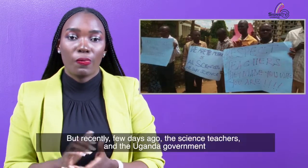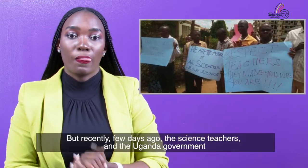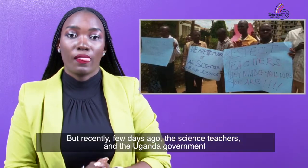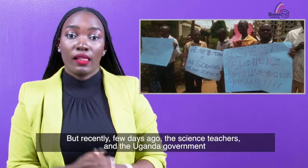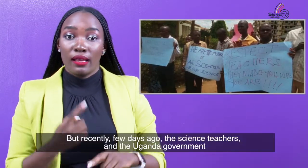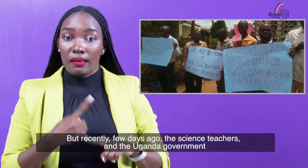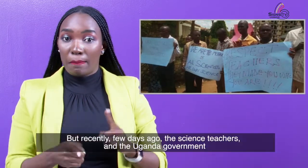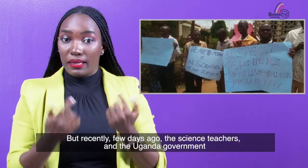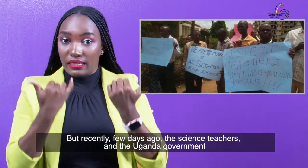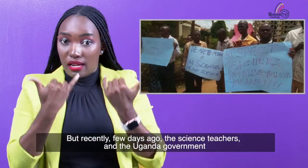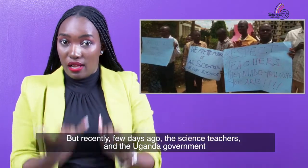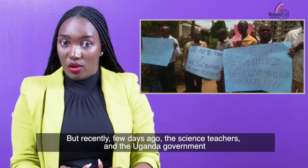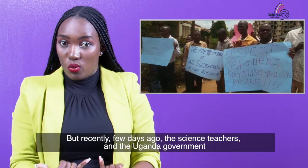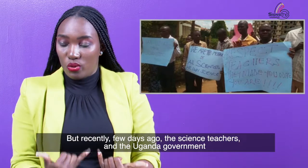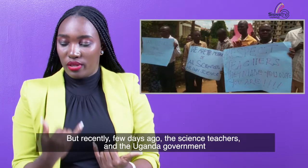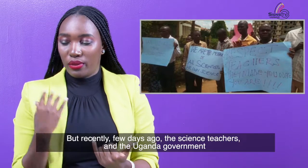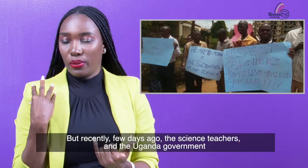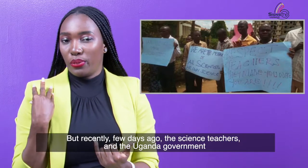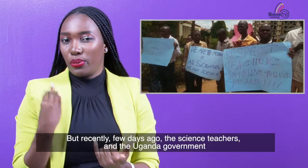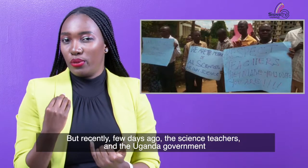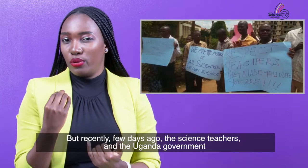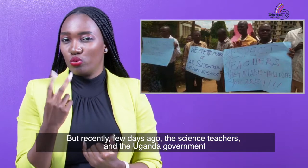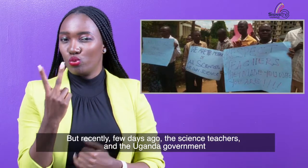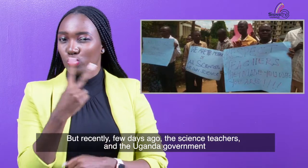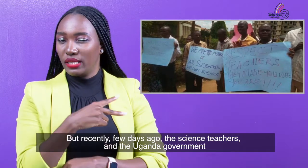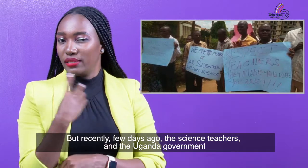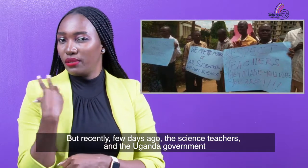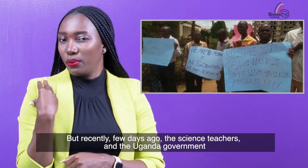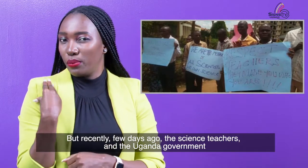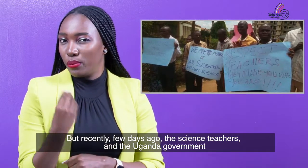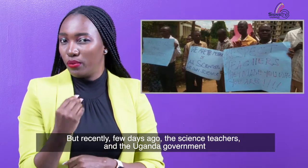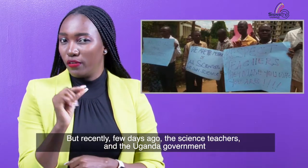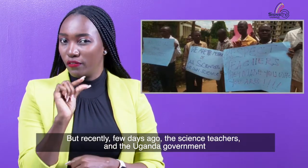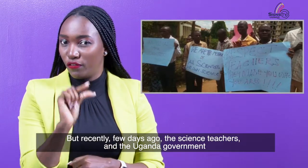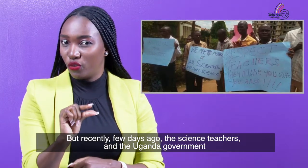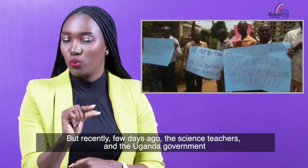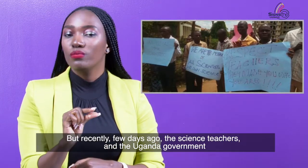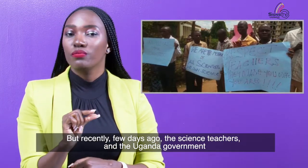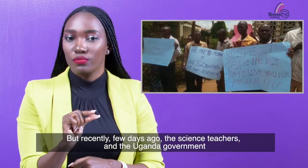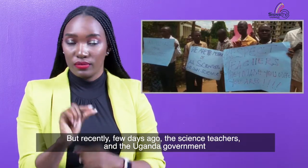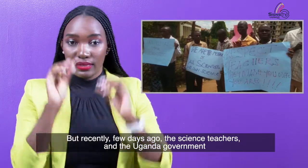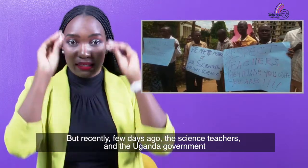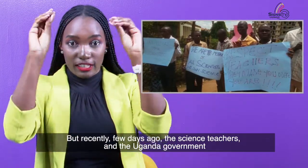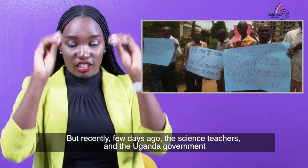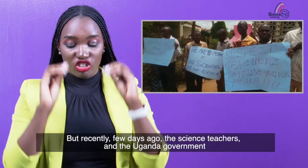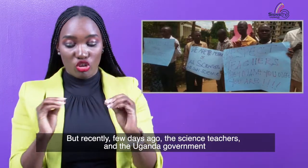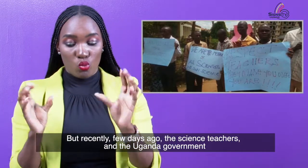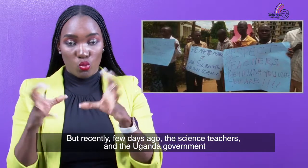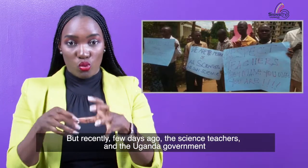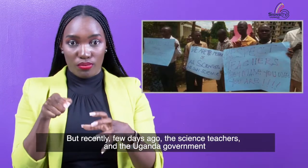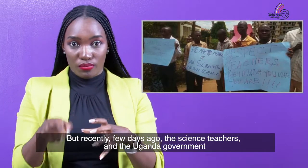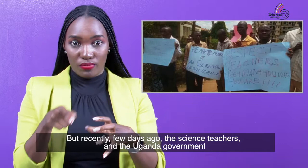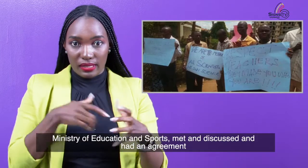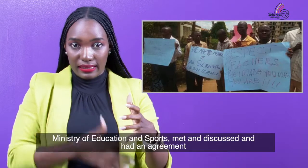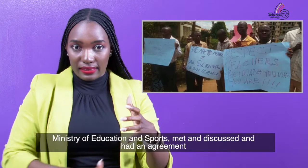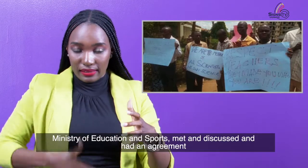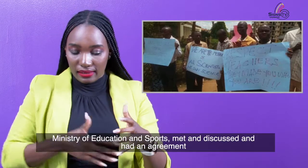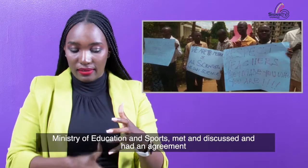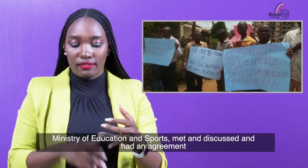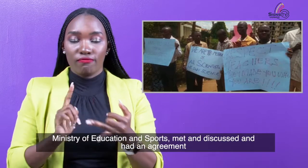But recently, few days ago, the science teachers and the government Ministry of